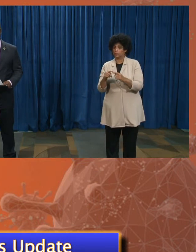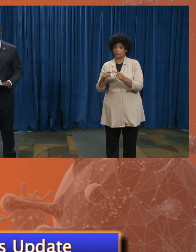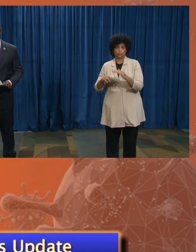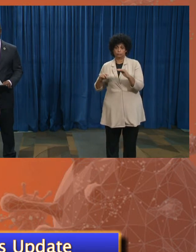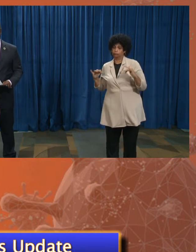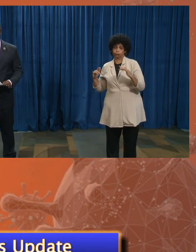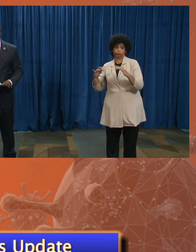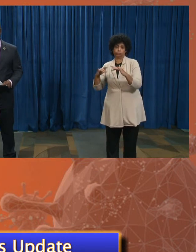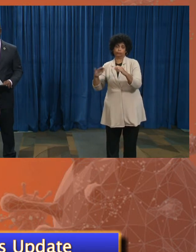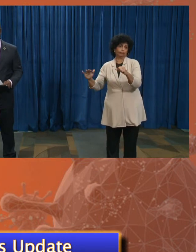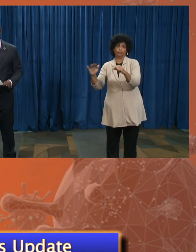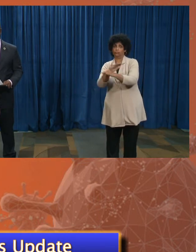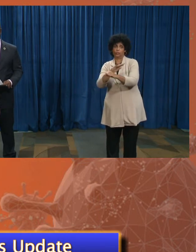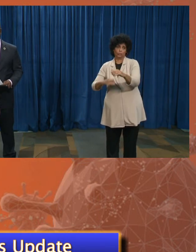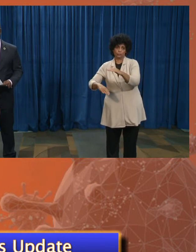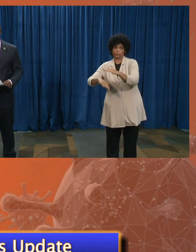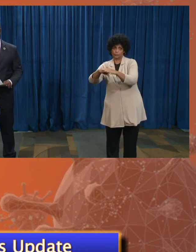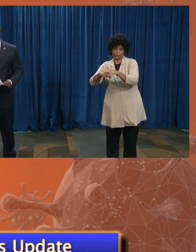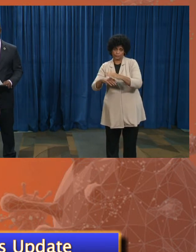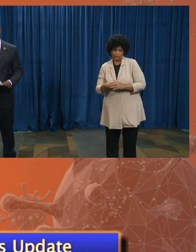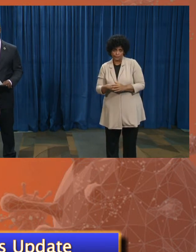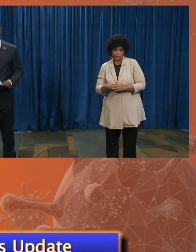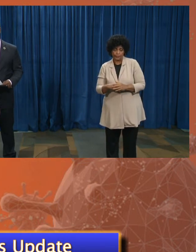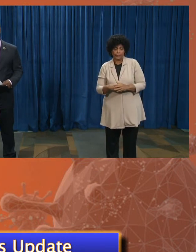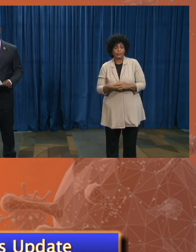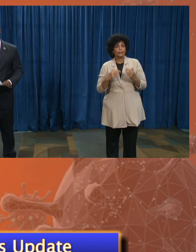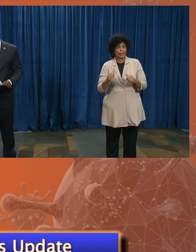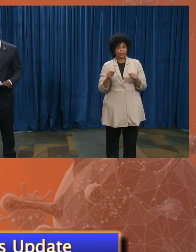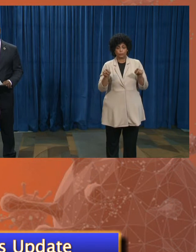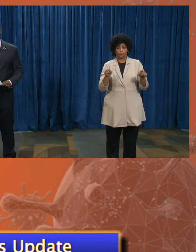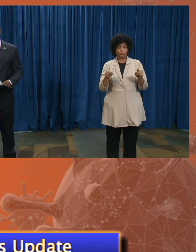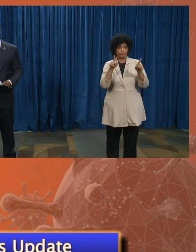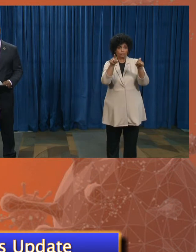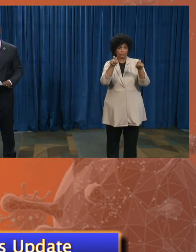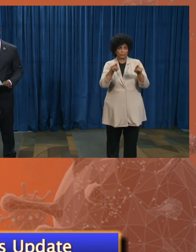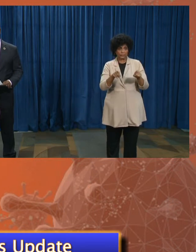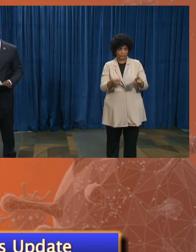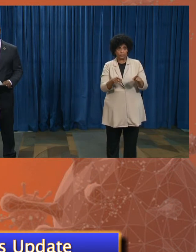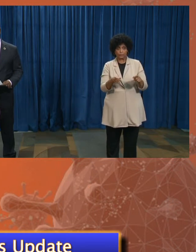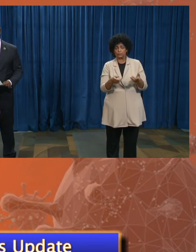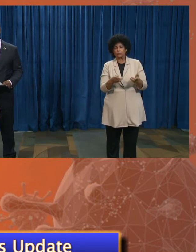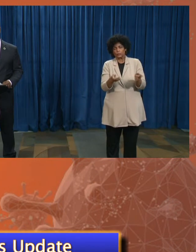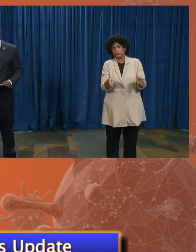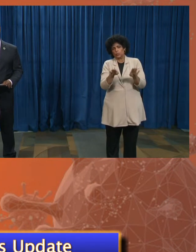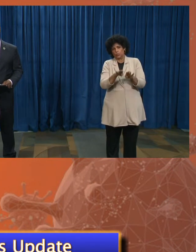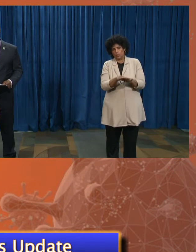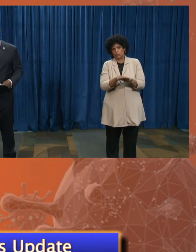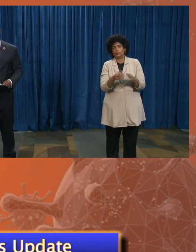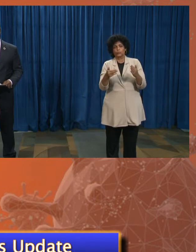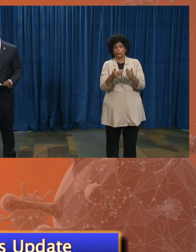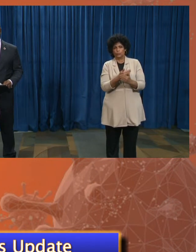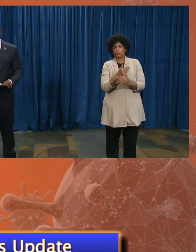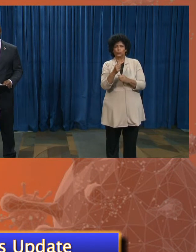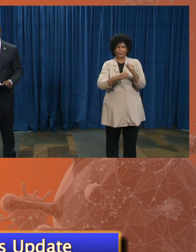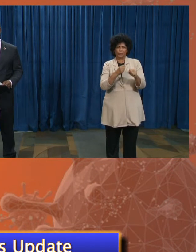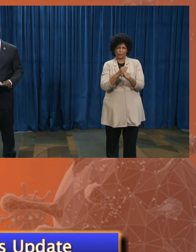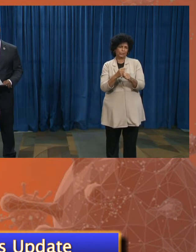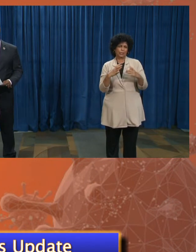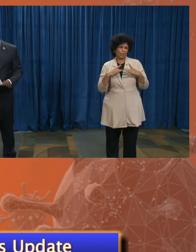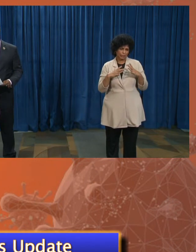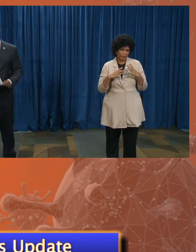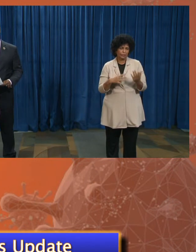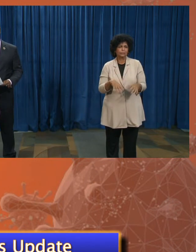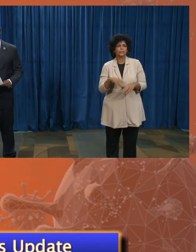reached. The testing sites will be closed for the New Year's holiday on Friday, December the 31st, and